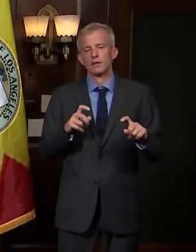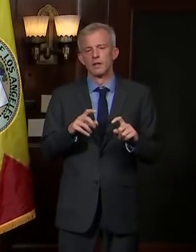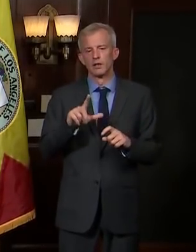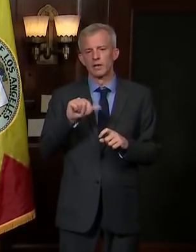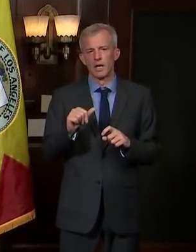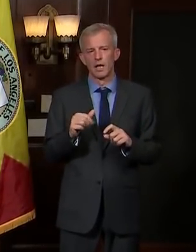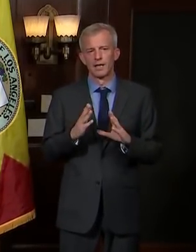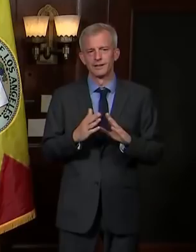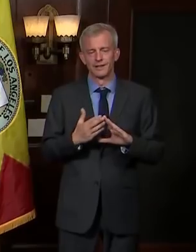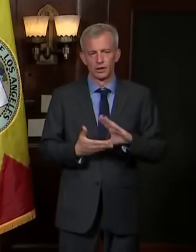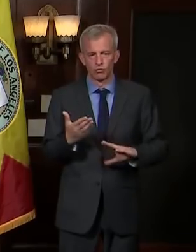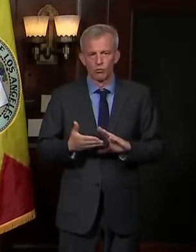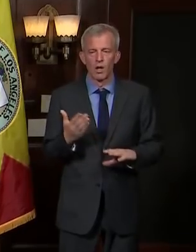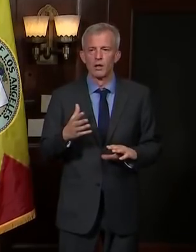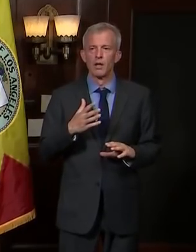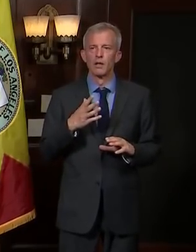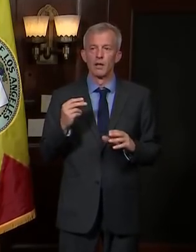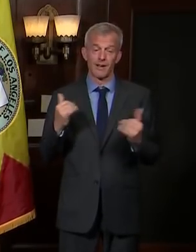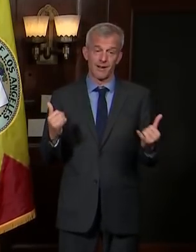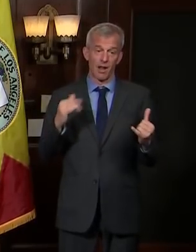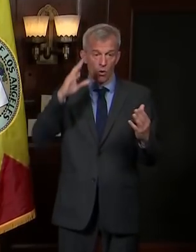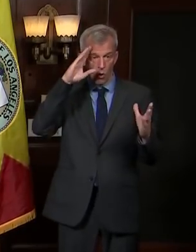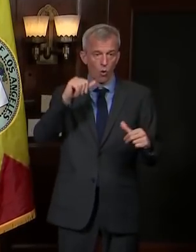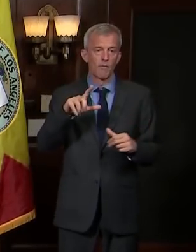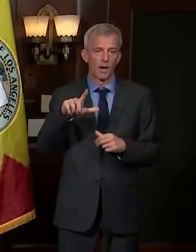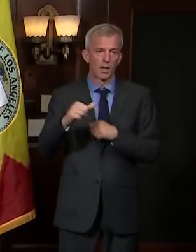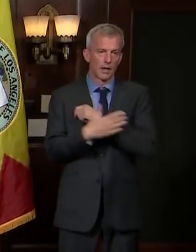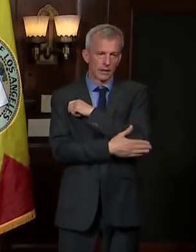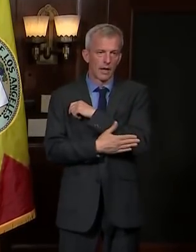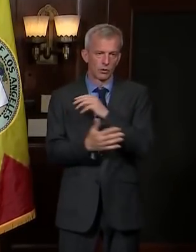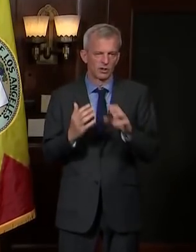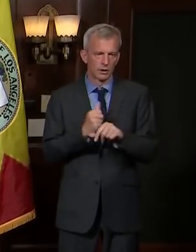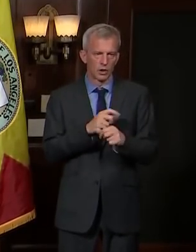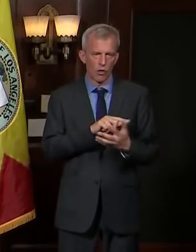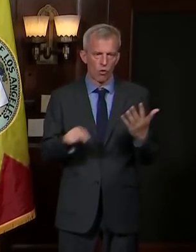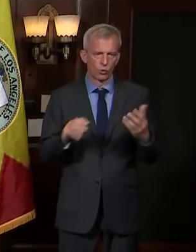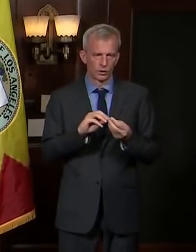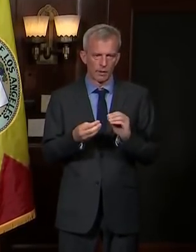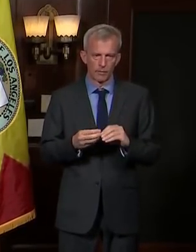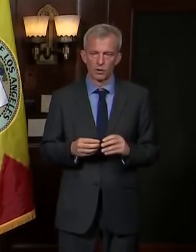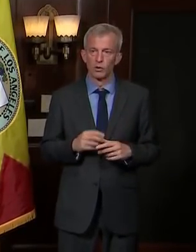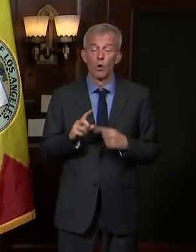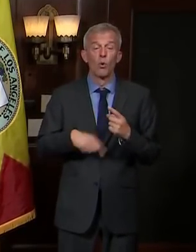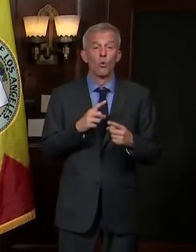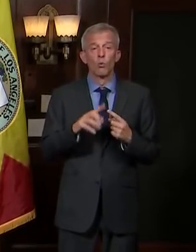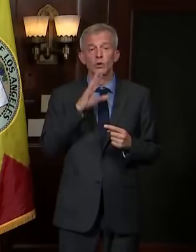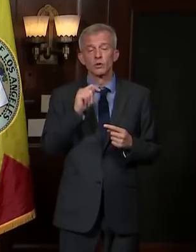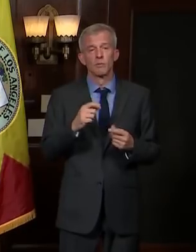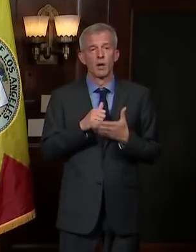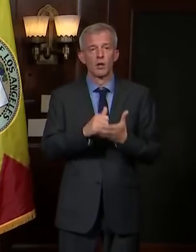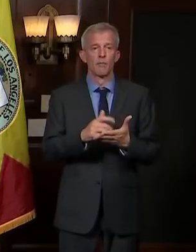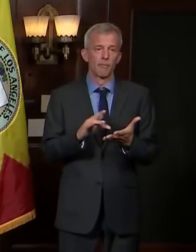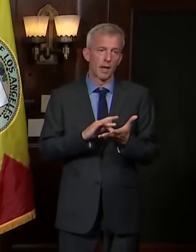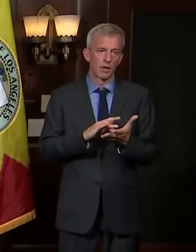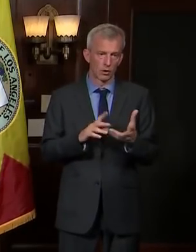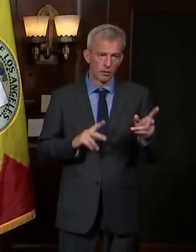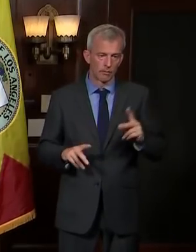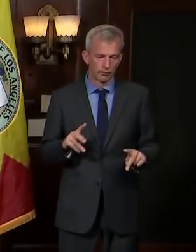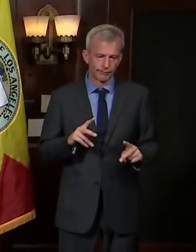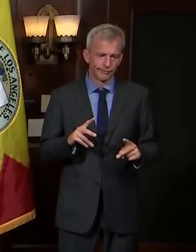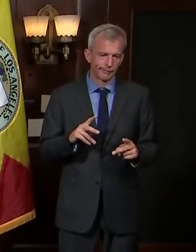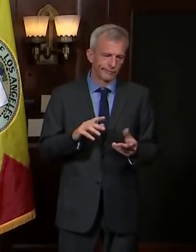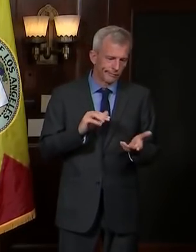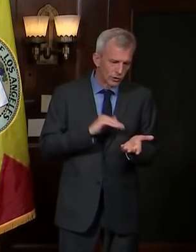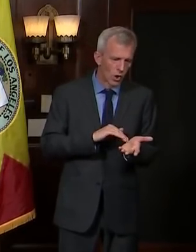LA County, and we hope to continue getting those statistics for you. In terms of helping medical personnel, so much, and thank you for that question,